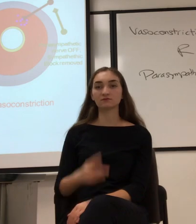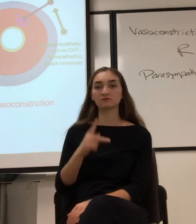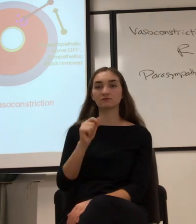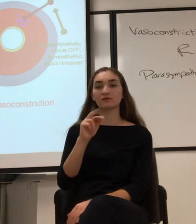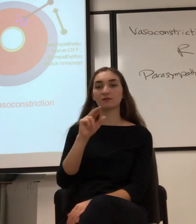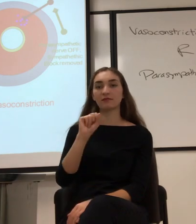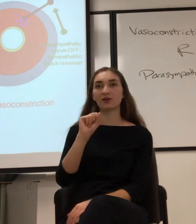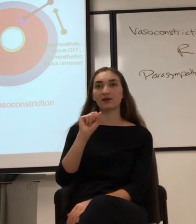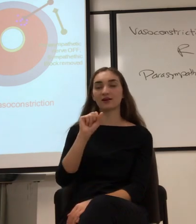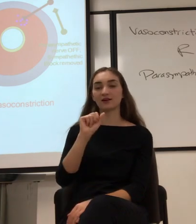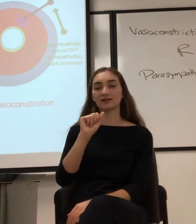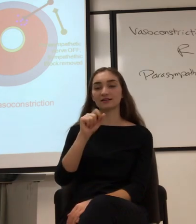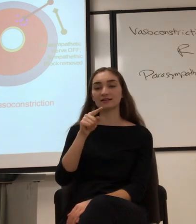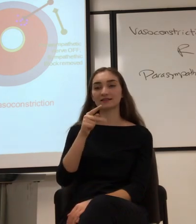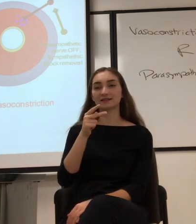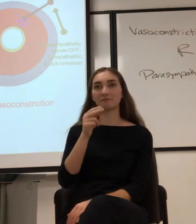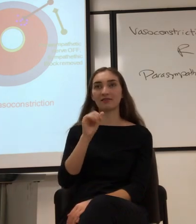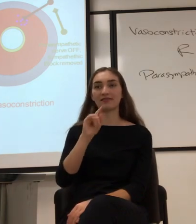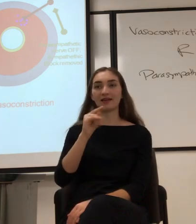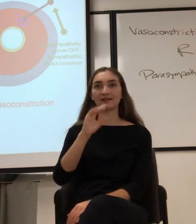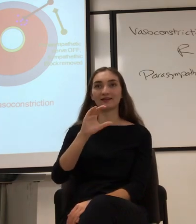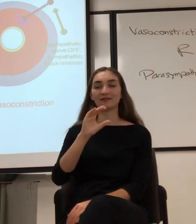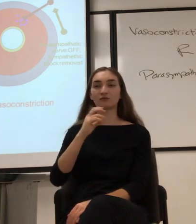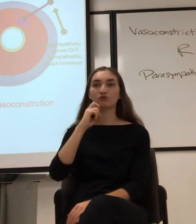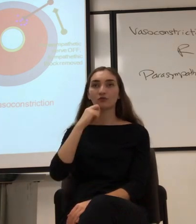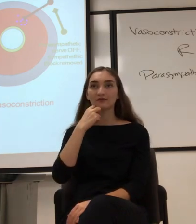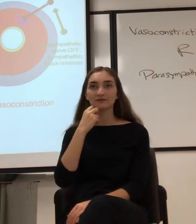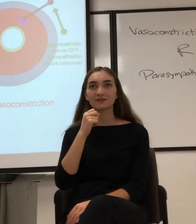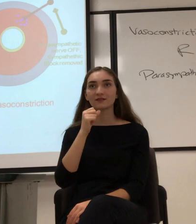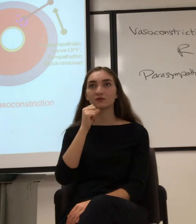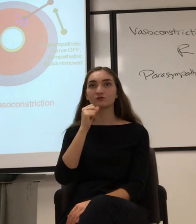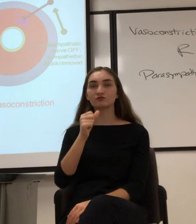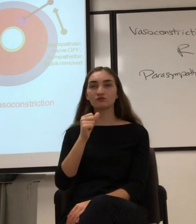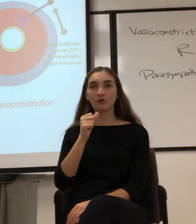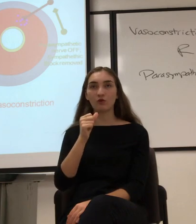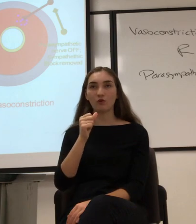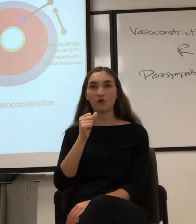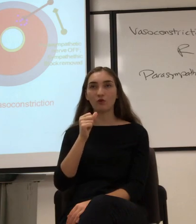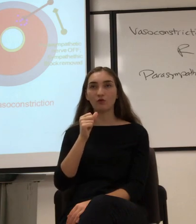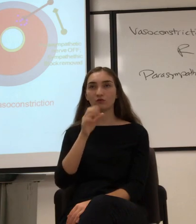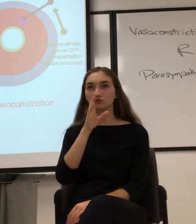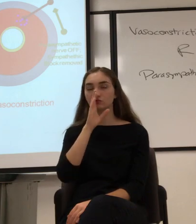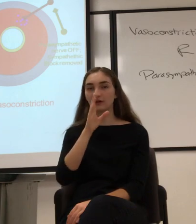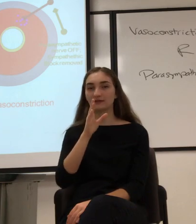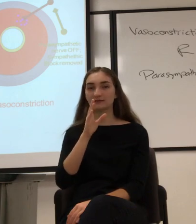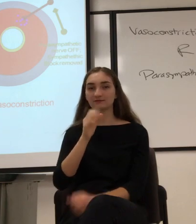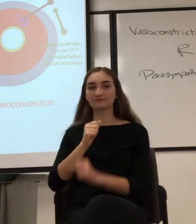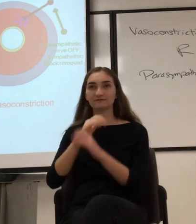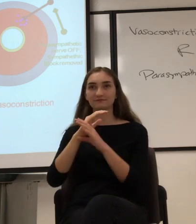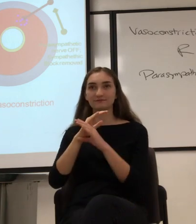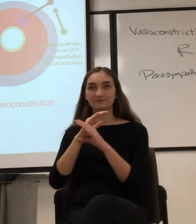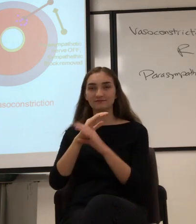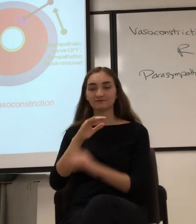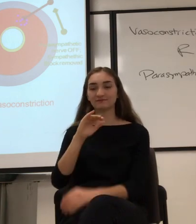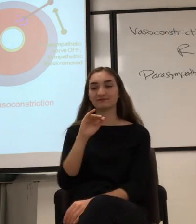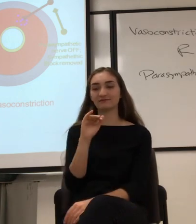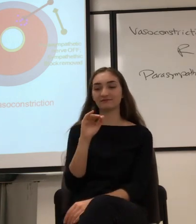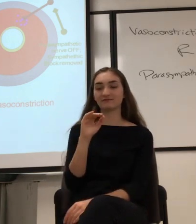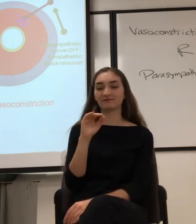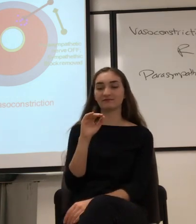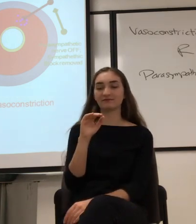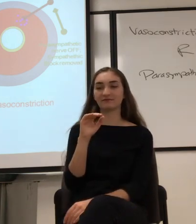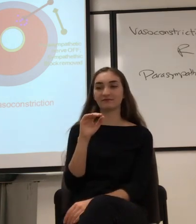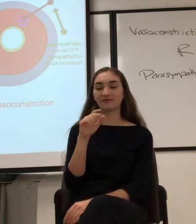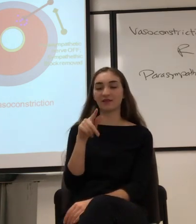Parasympathetic nerves don't directly innervate the tunica media, okay? But they can inhibit in the central